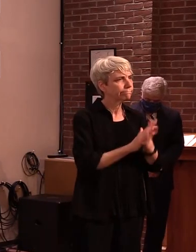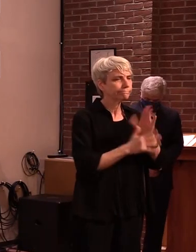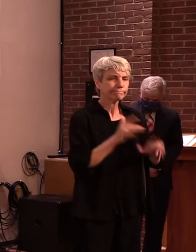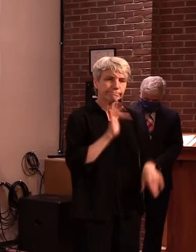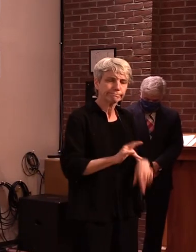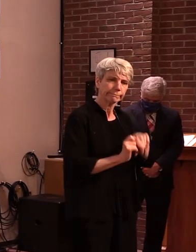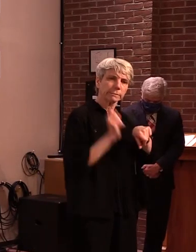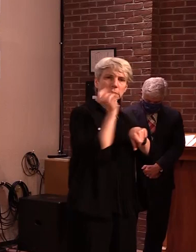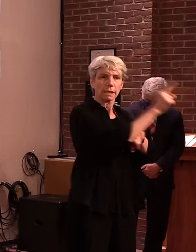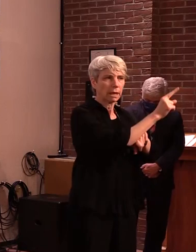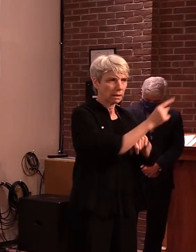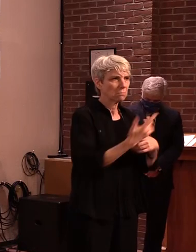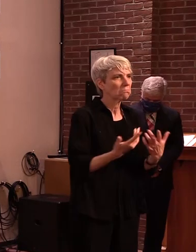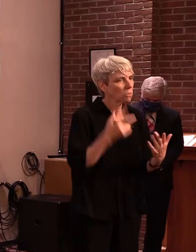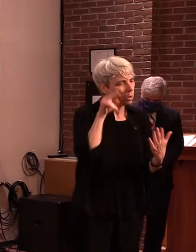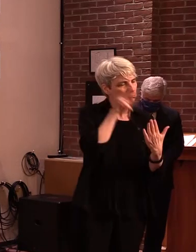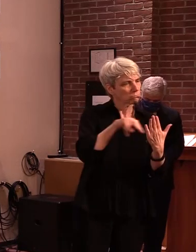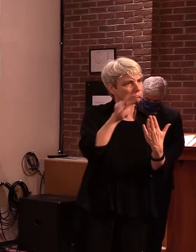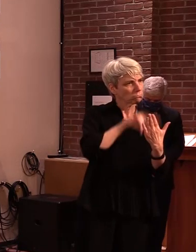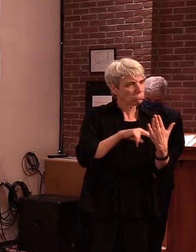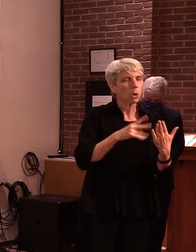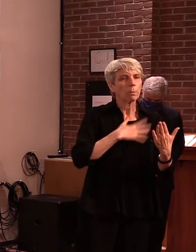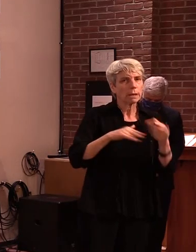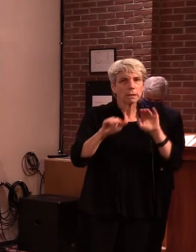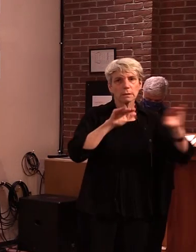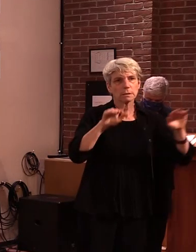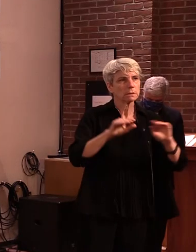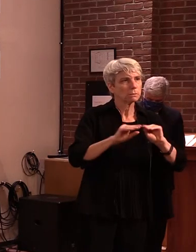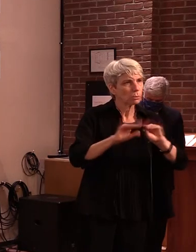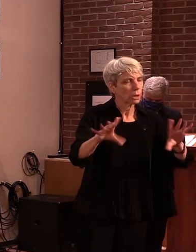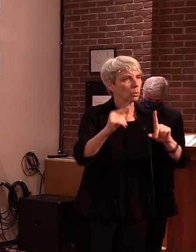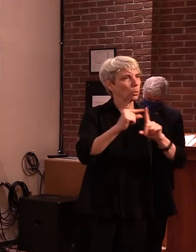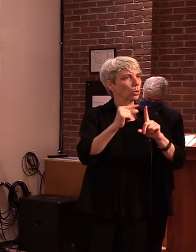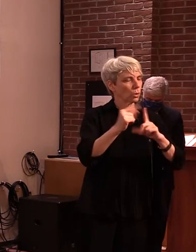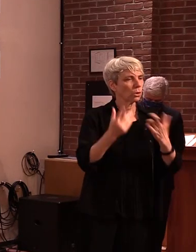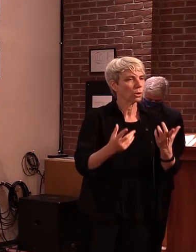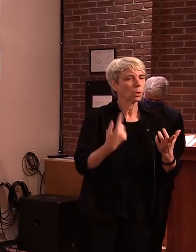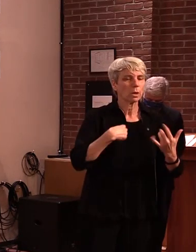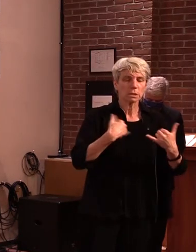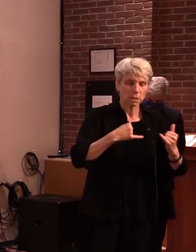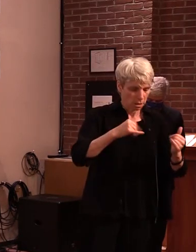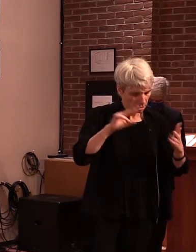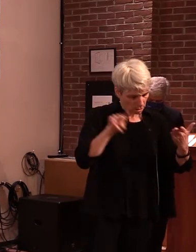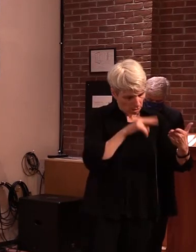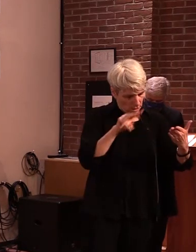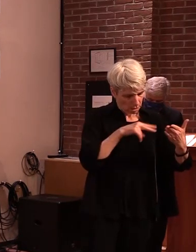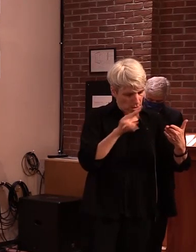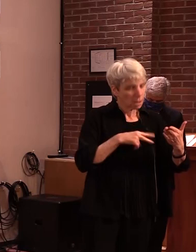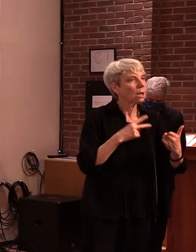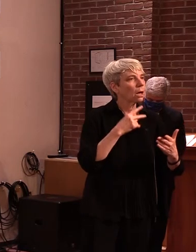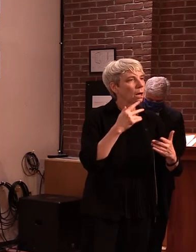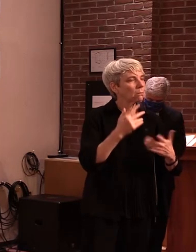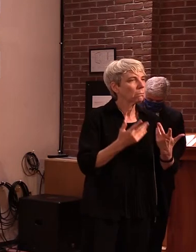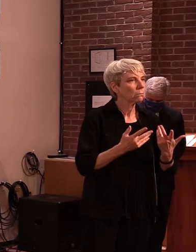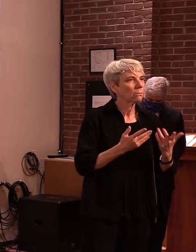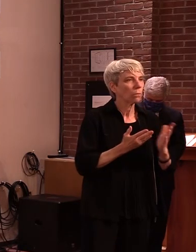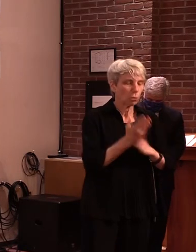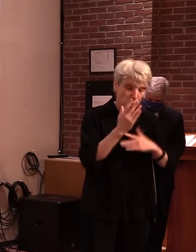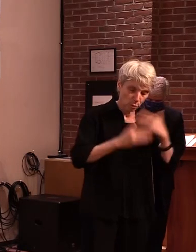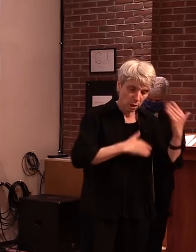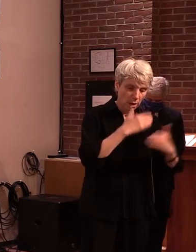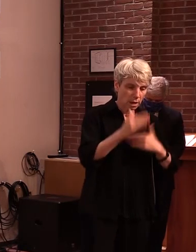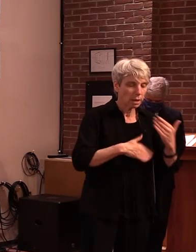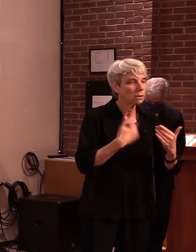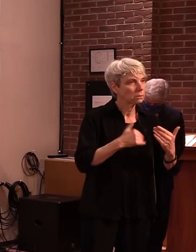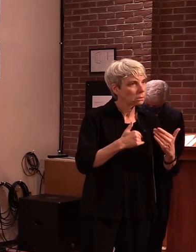out for us, and we're still processing applications. There's a very intense review process that happens at the agency.